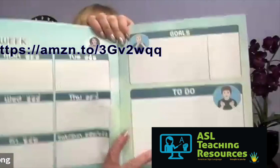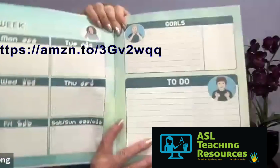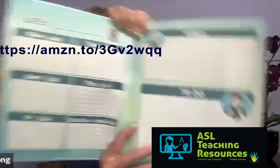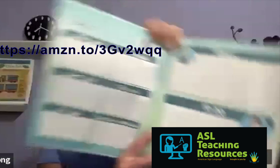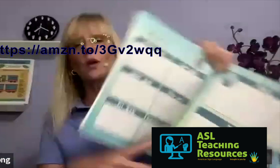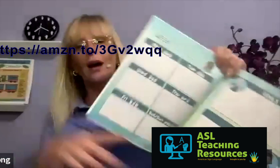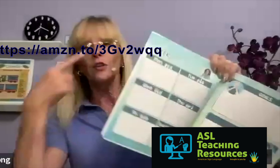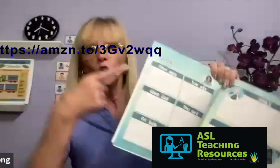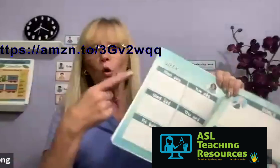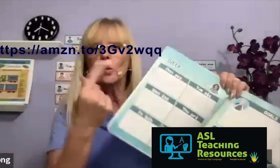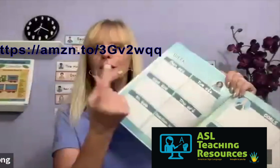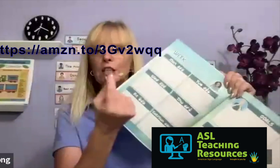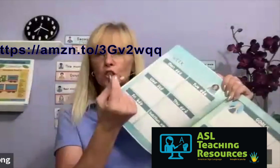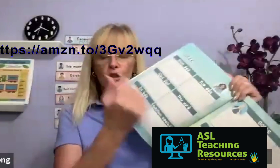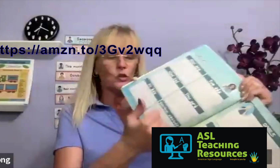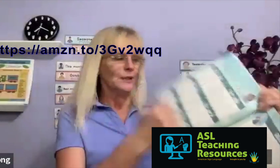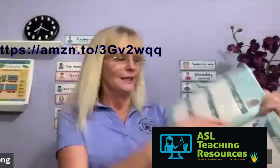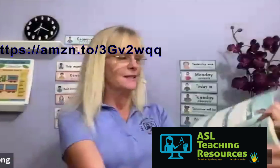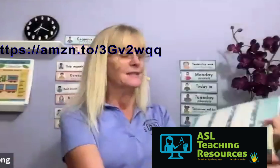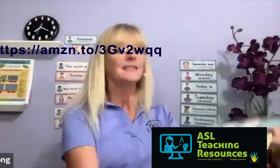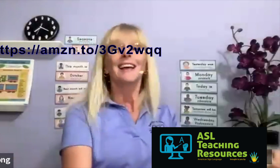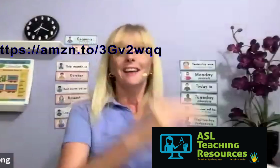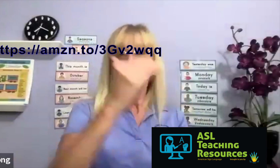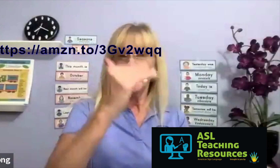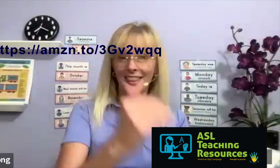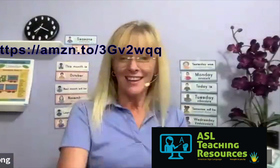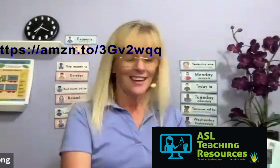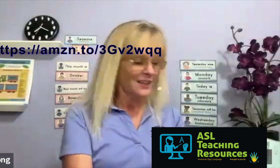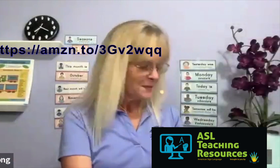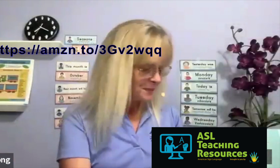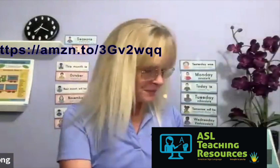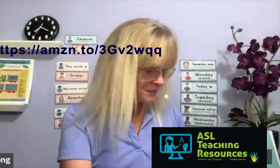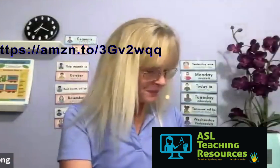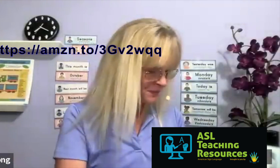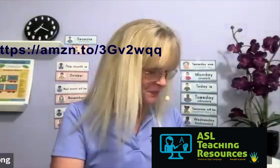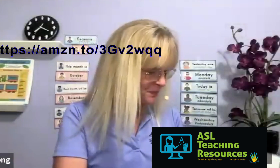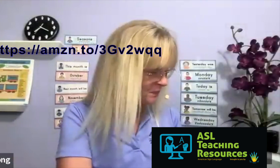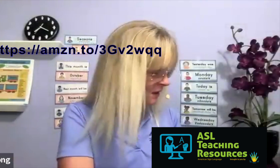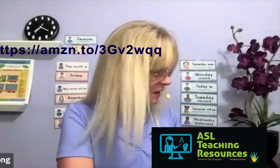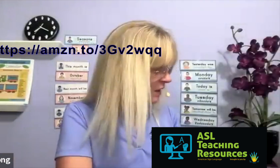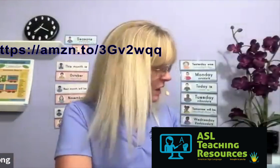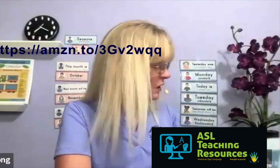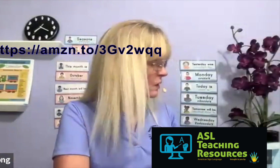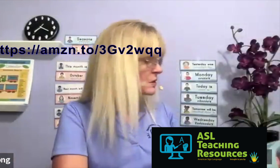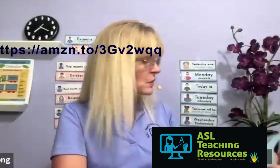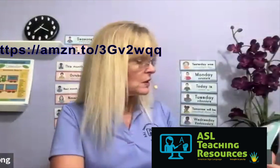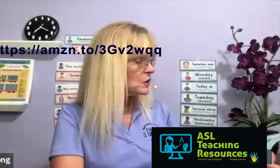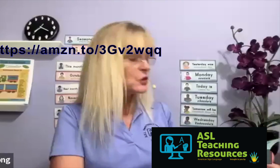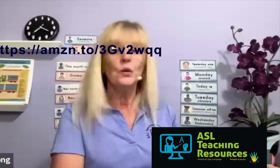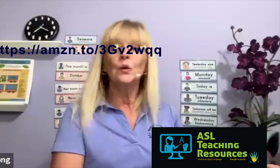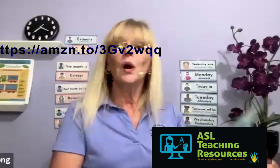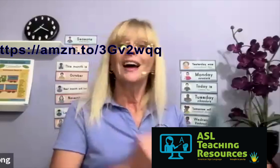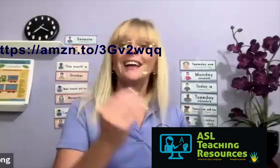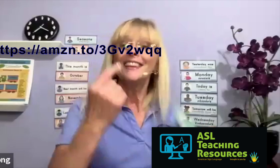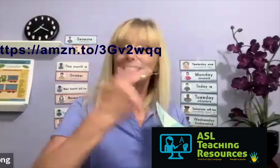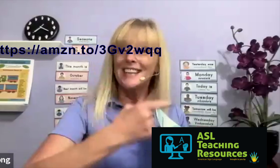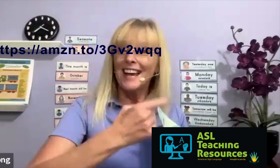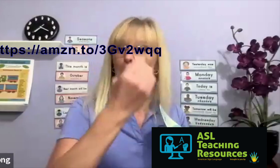And then you have your goals in your to-do list. And then goes on to the day,